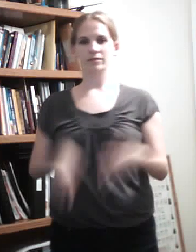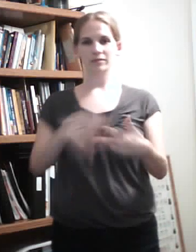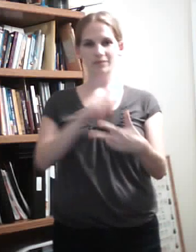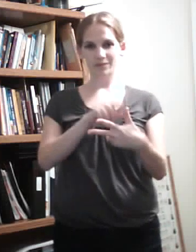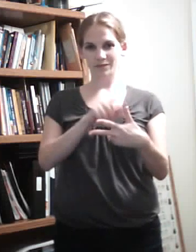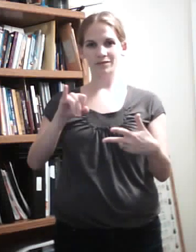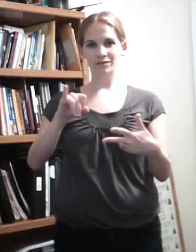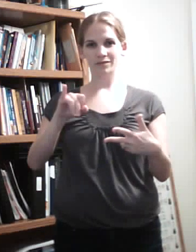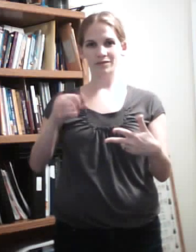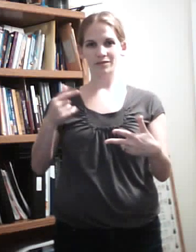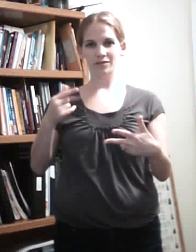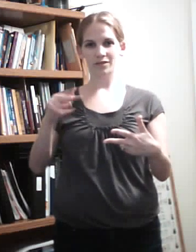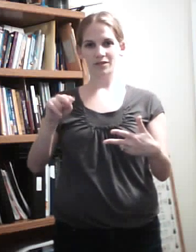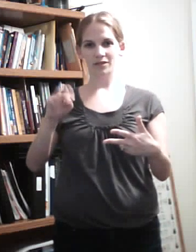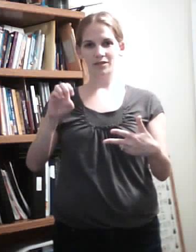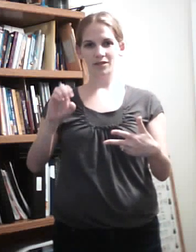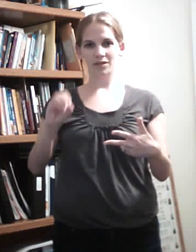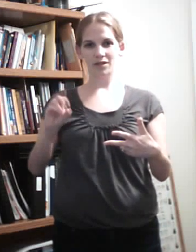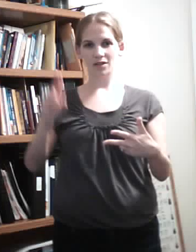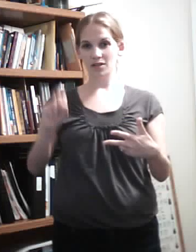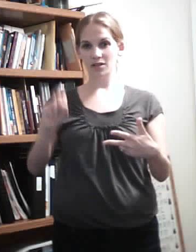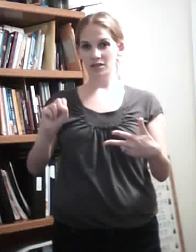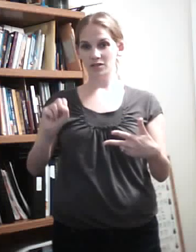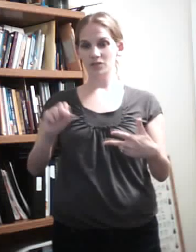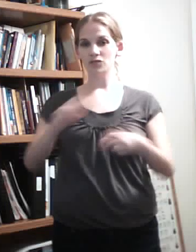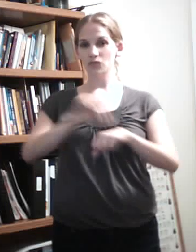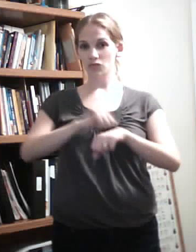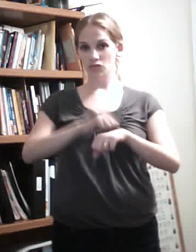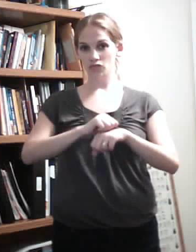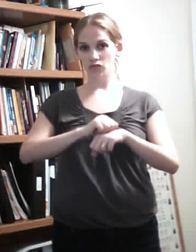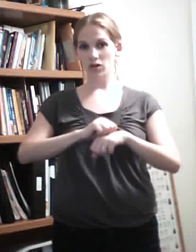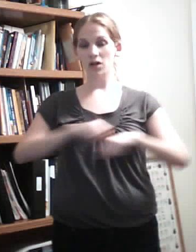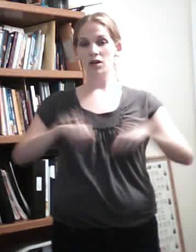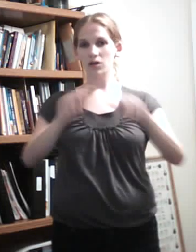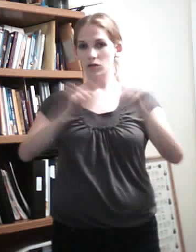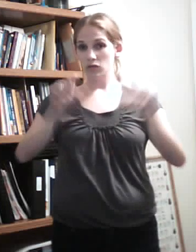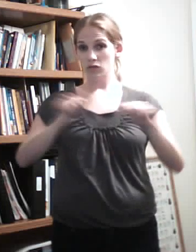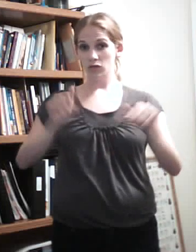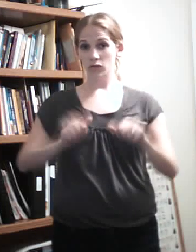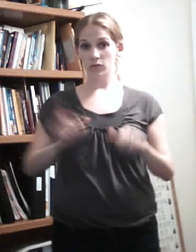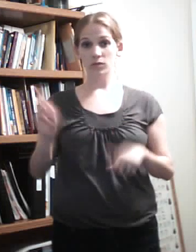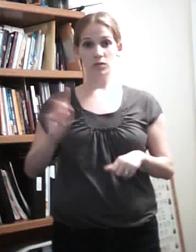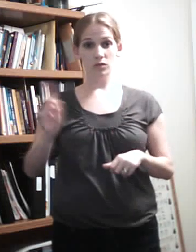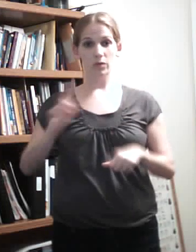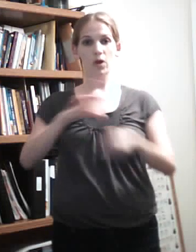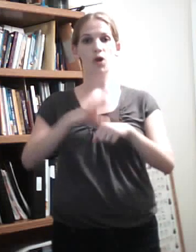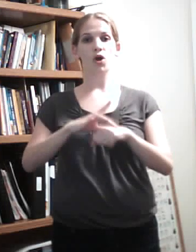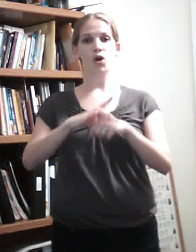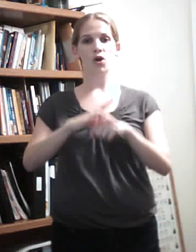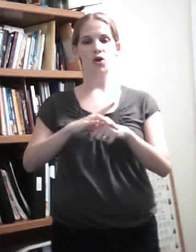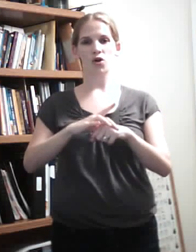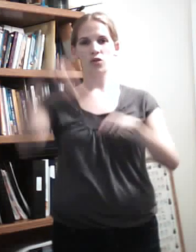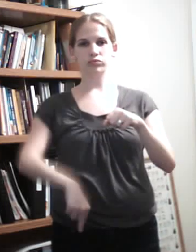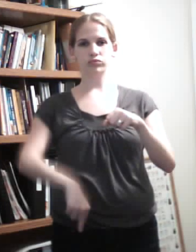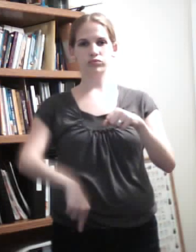surface, temperatures are high enough to melt rock. This gooey molten rock is called magma. It is less dense or lighter than